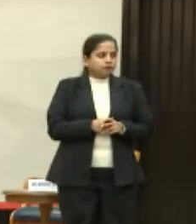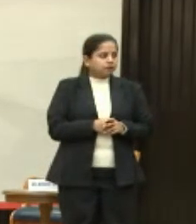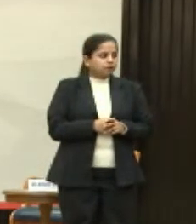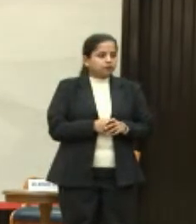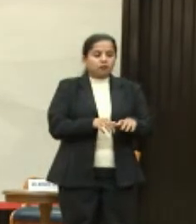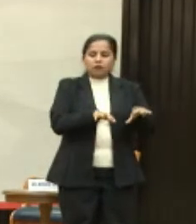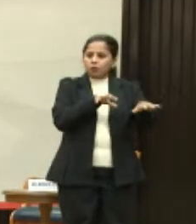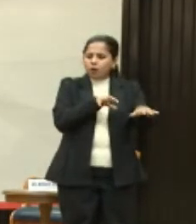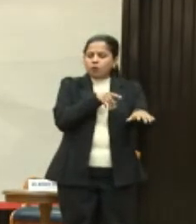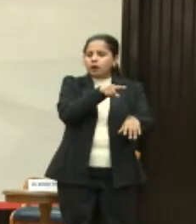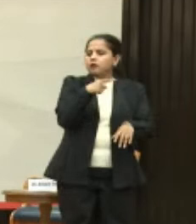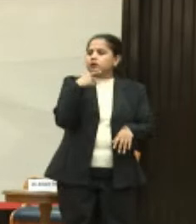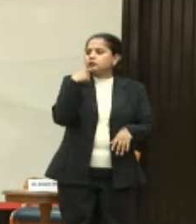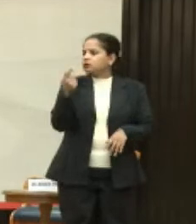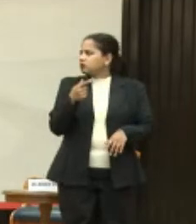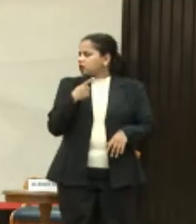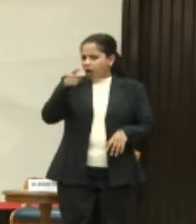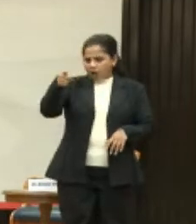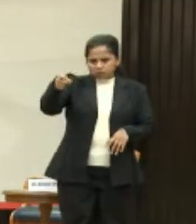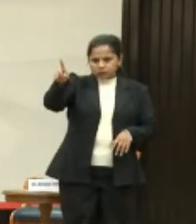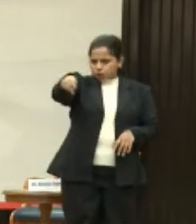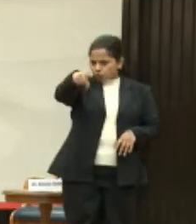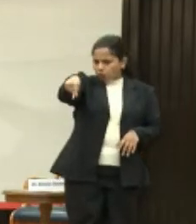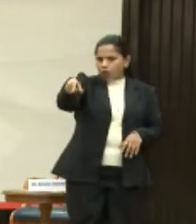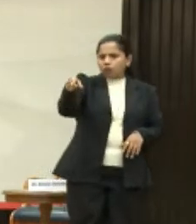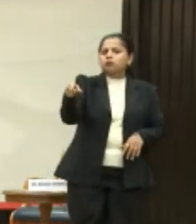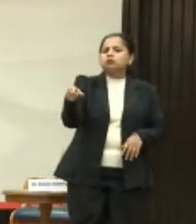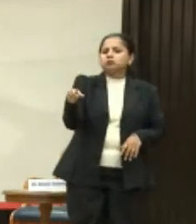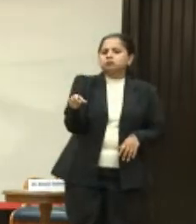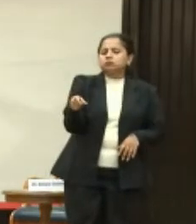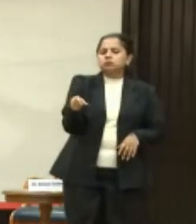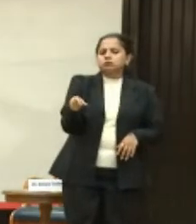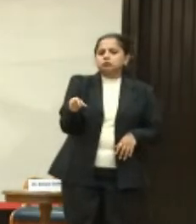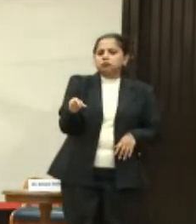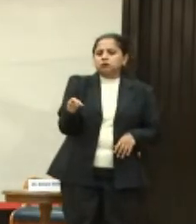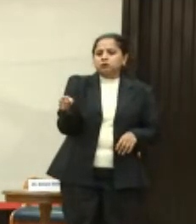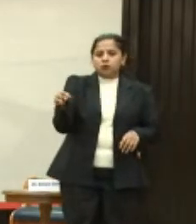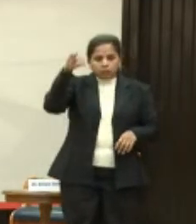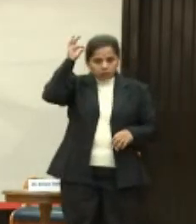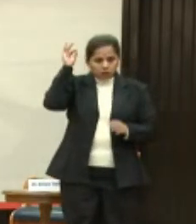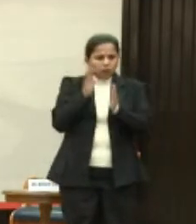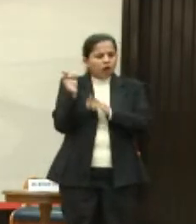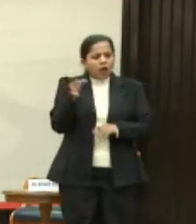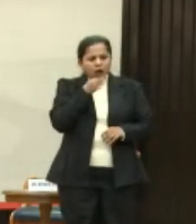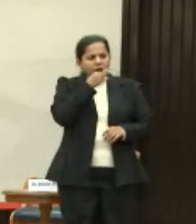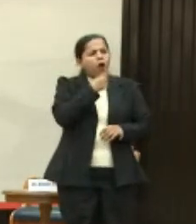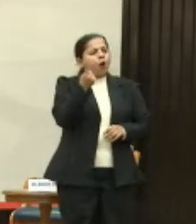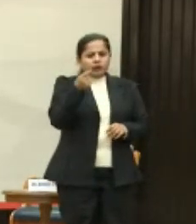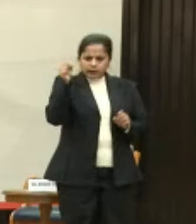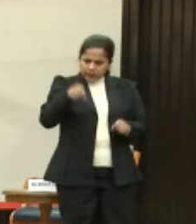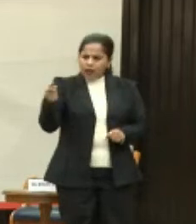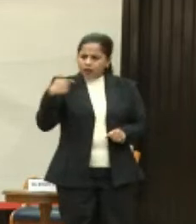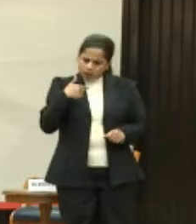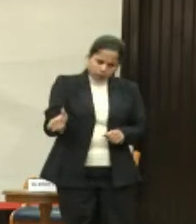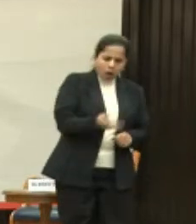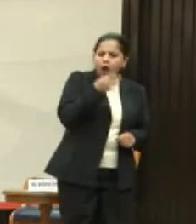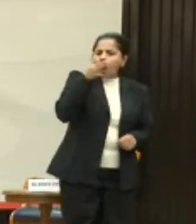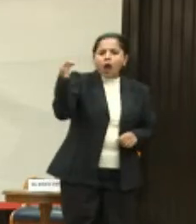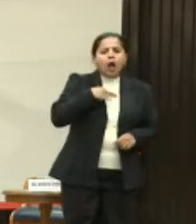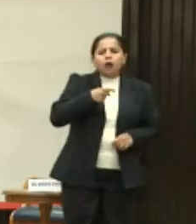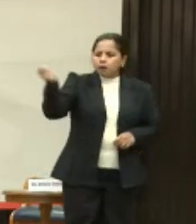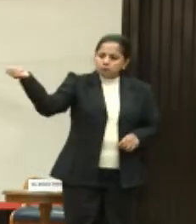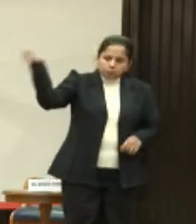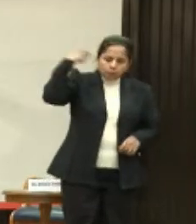And the dog said, it's a crime. If the Brahmana had simply asked me to move, I would have moved. He didn't even ask me to